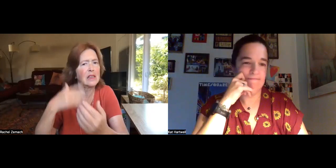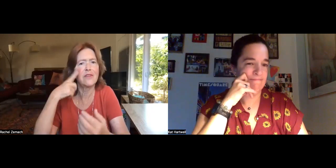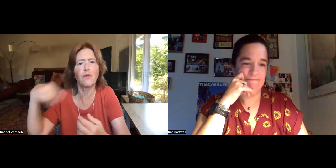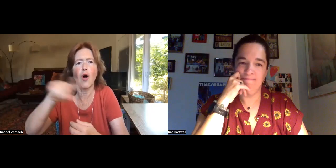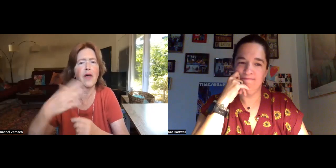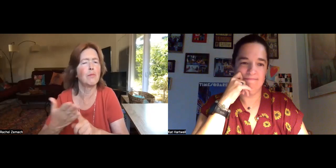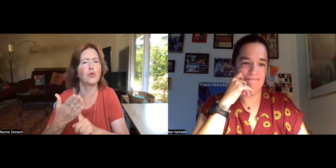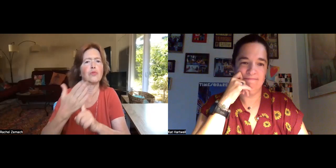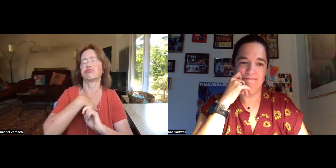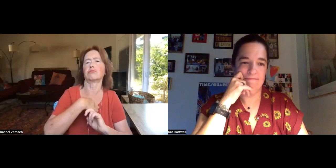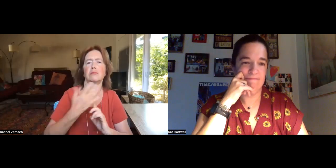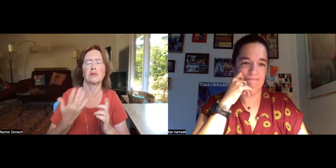Easy for them to.